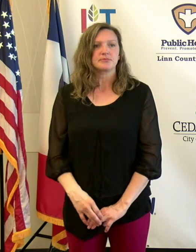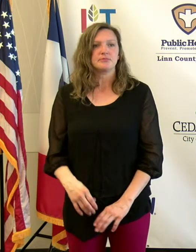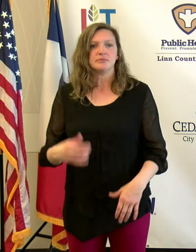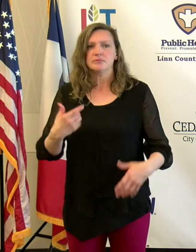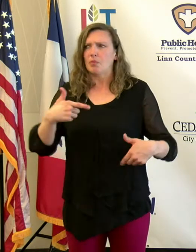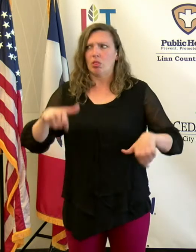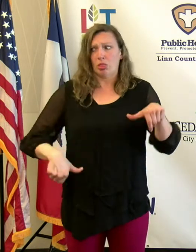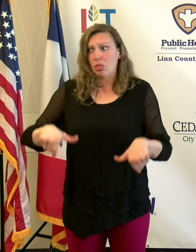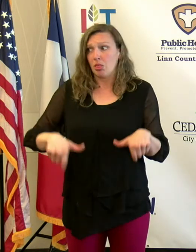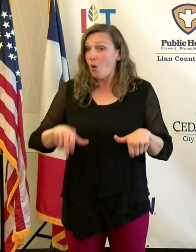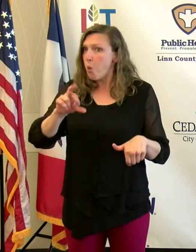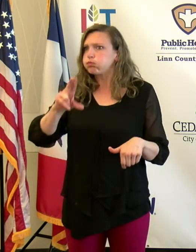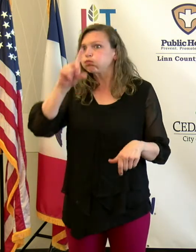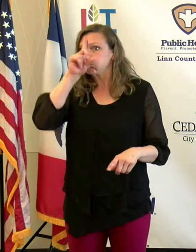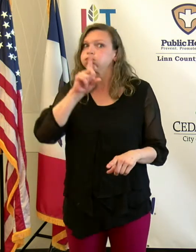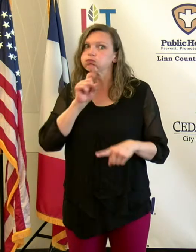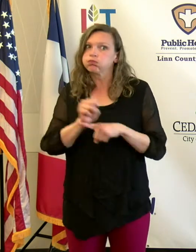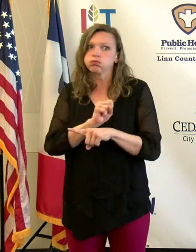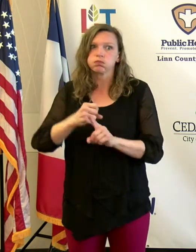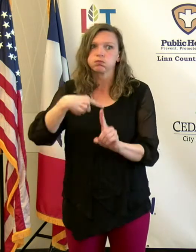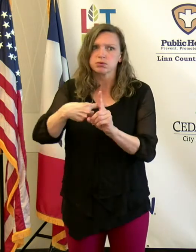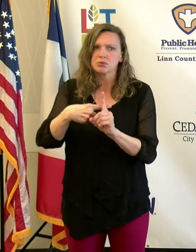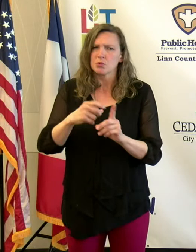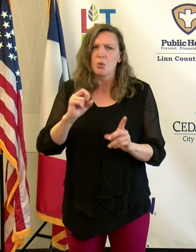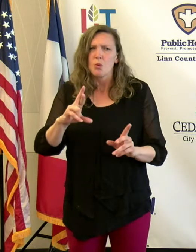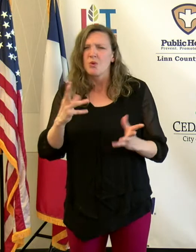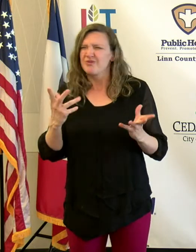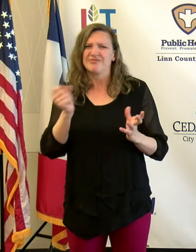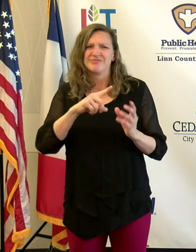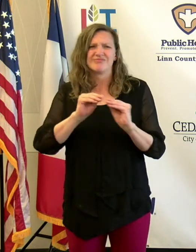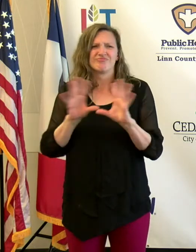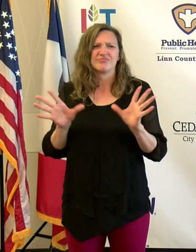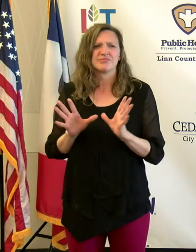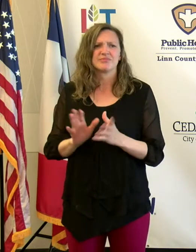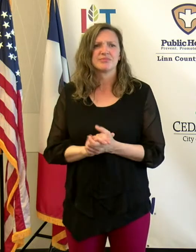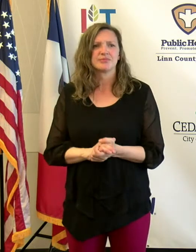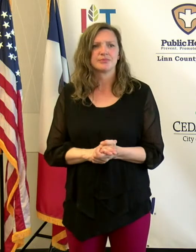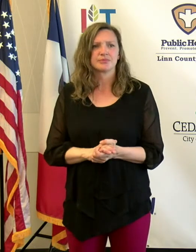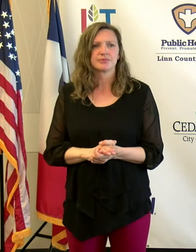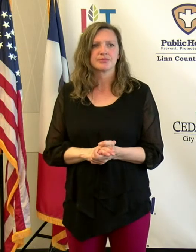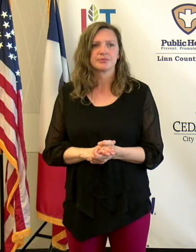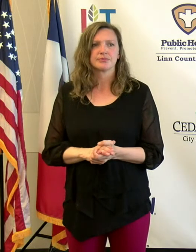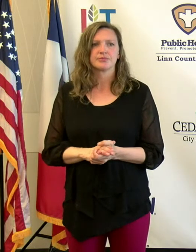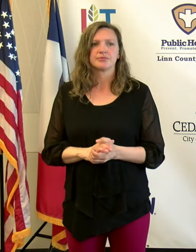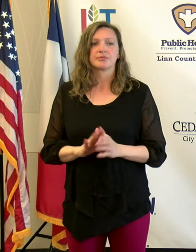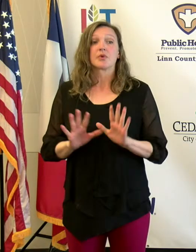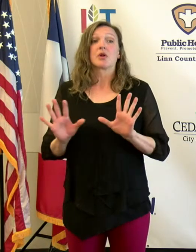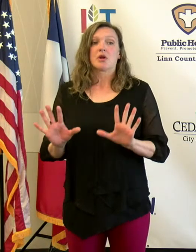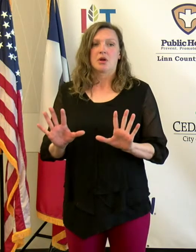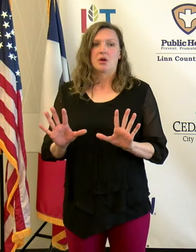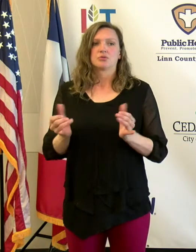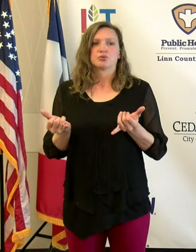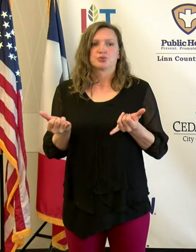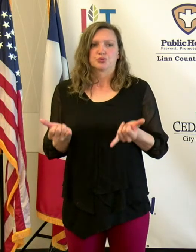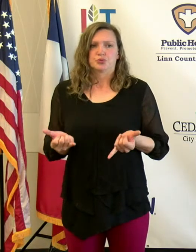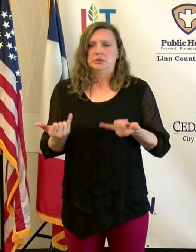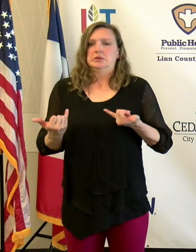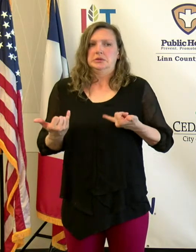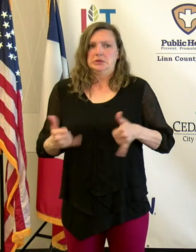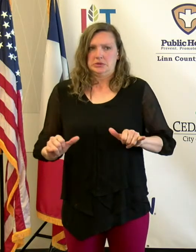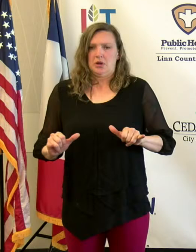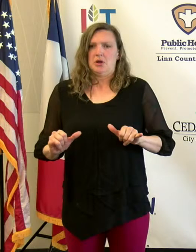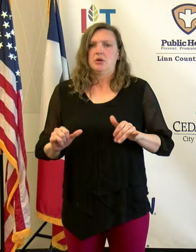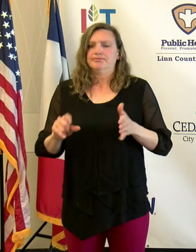you're not sure if it's an outbreak, or we're not sure that it's COVID at this point? We have not. Right now it's an ongoing investigation, and we are